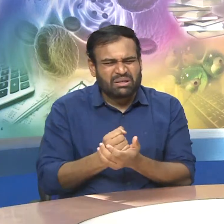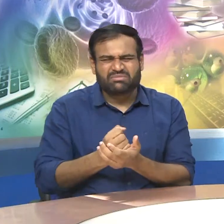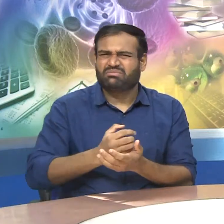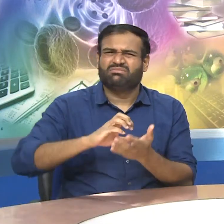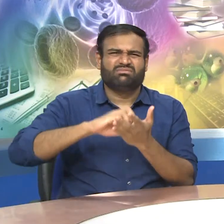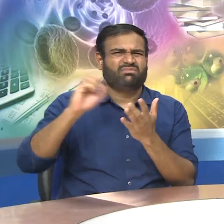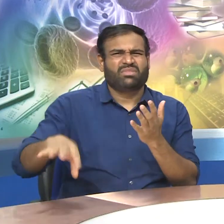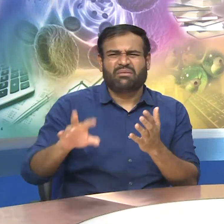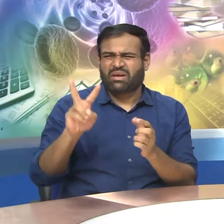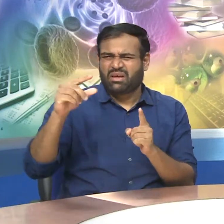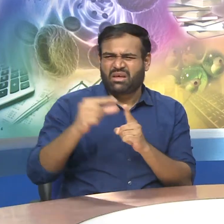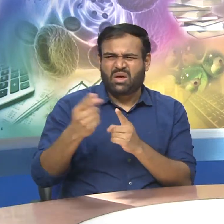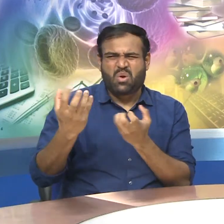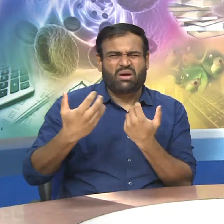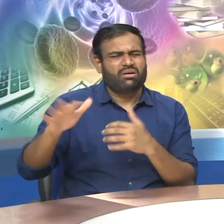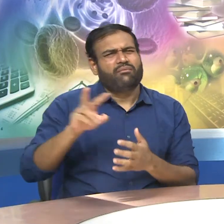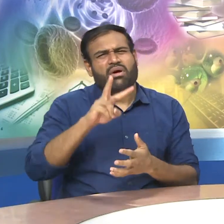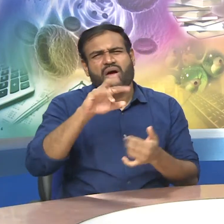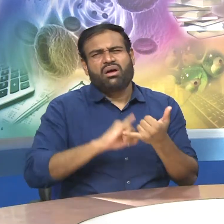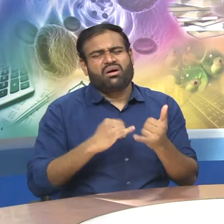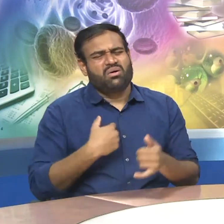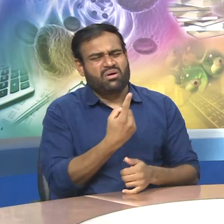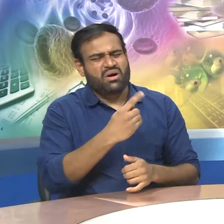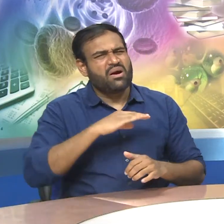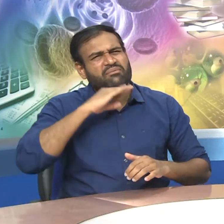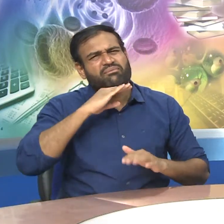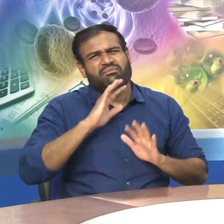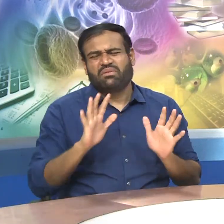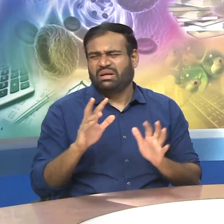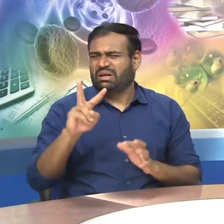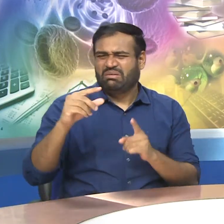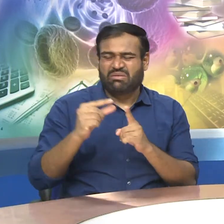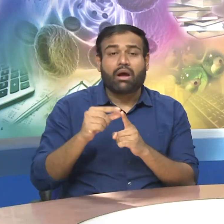abolished, it may adopt a resolution by